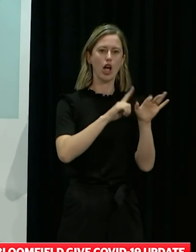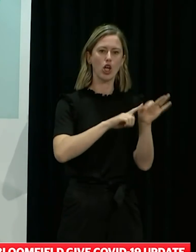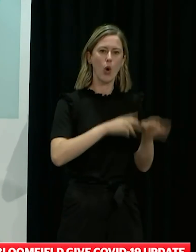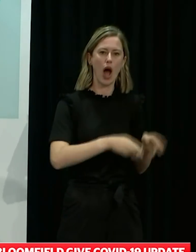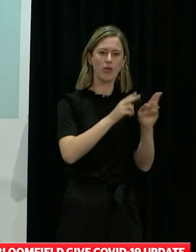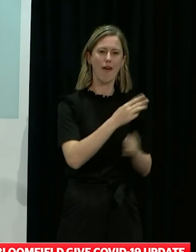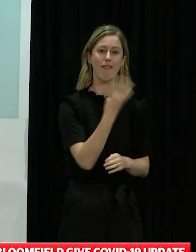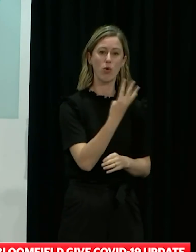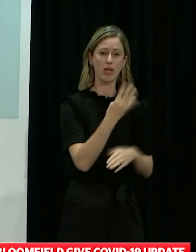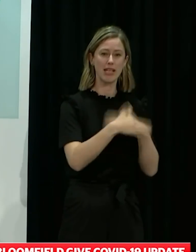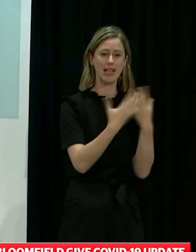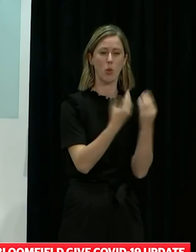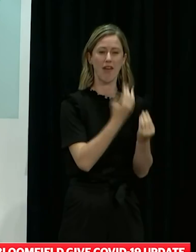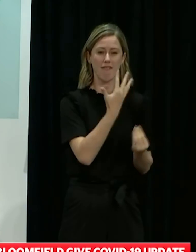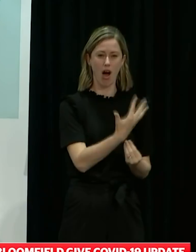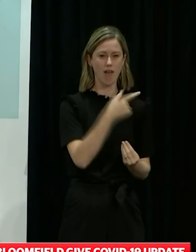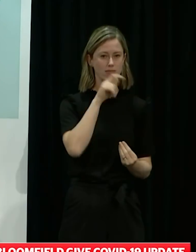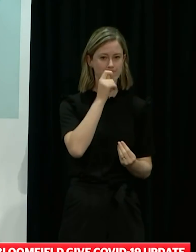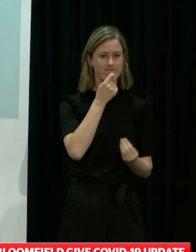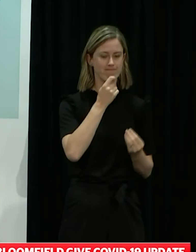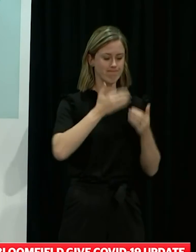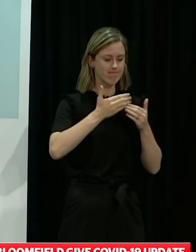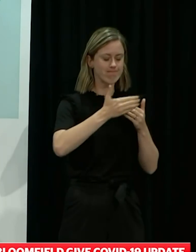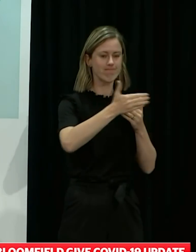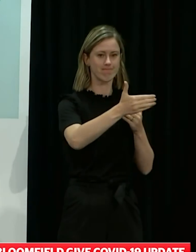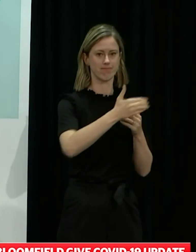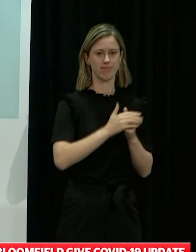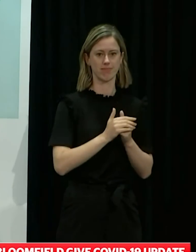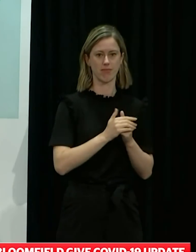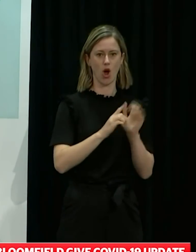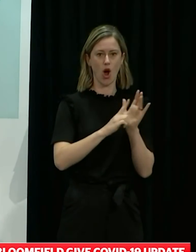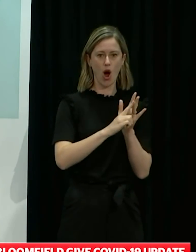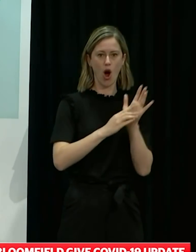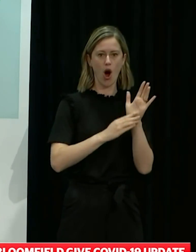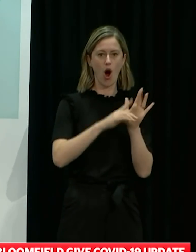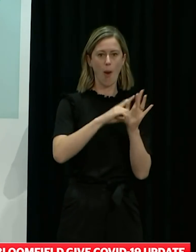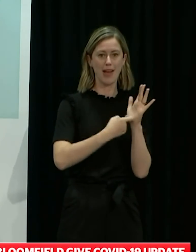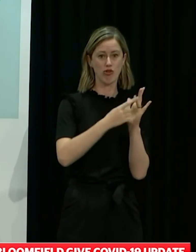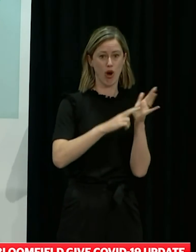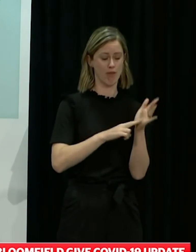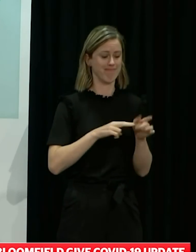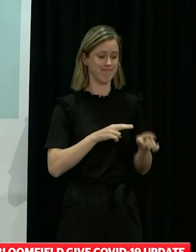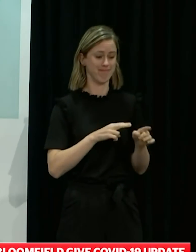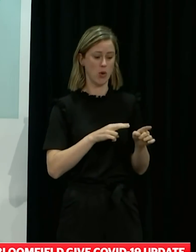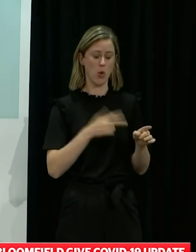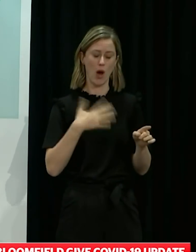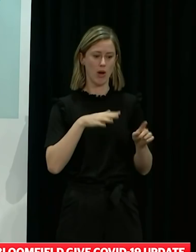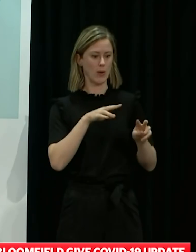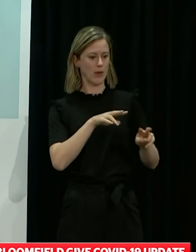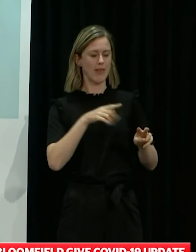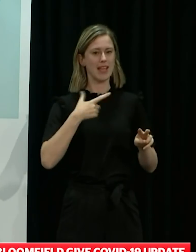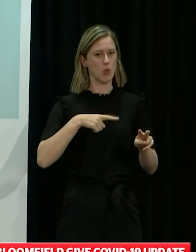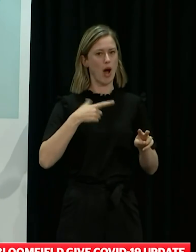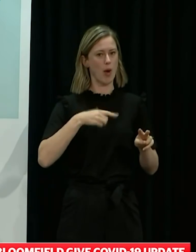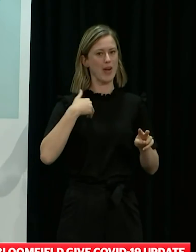undergo 5 tests over that time. Omicron is a reminder of why we need a response that